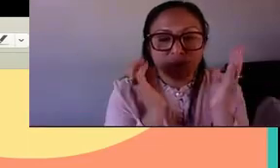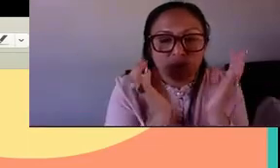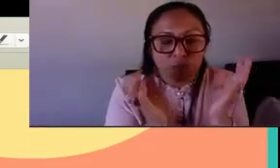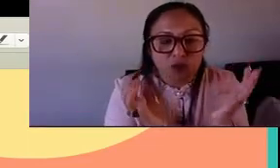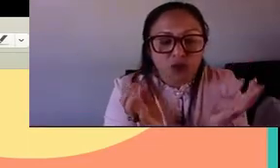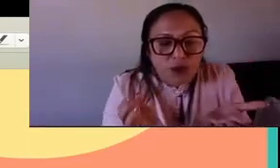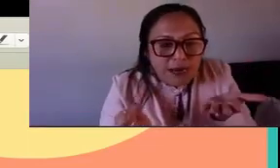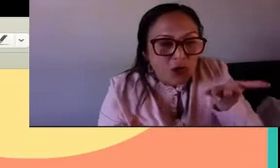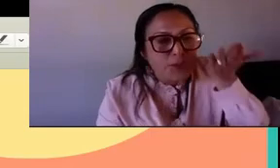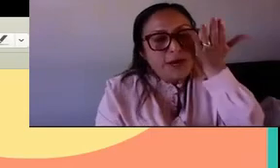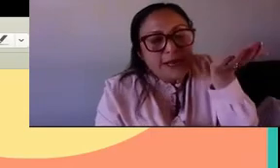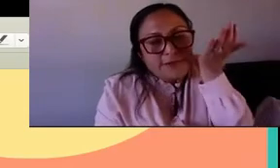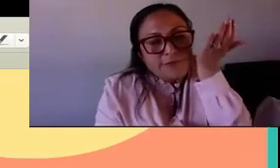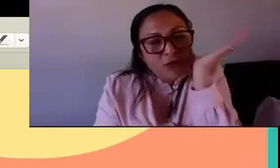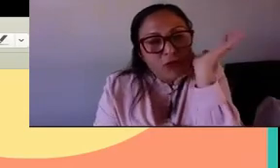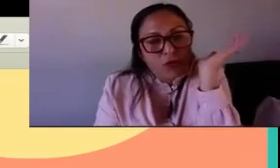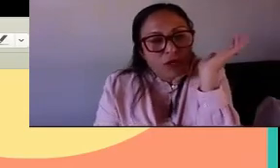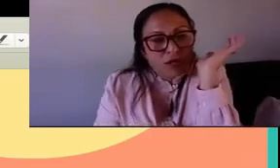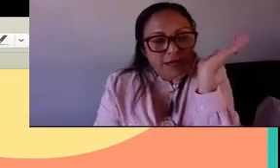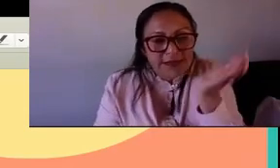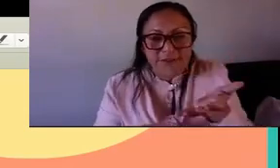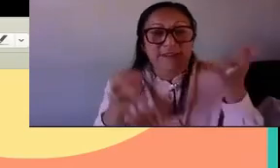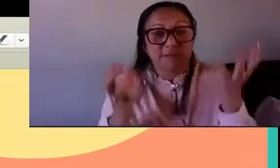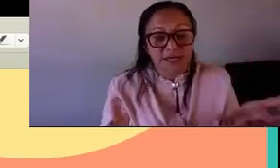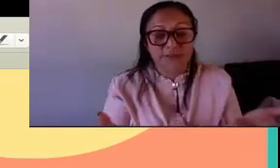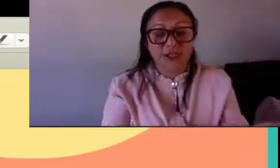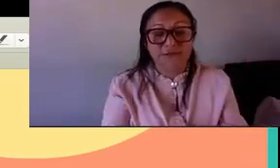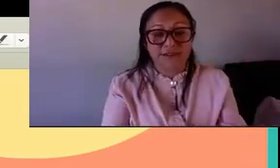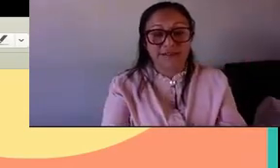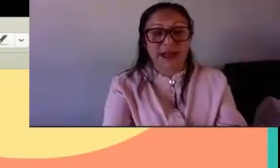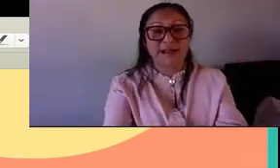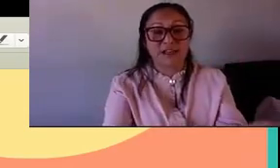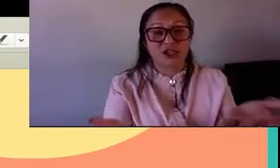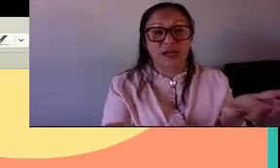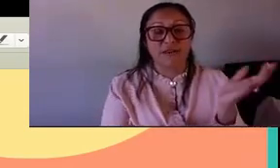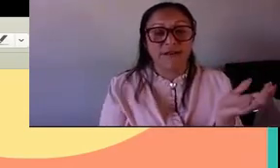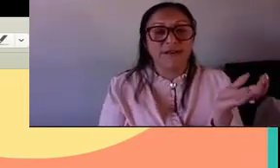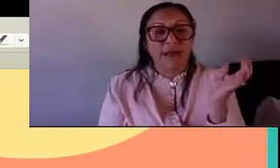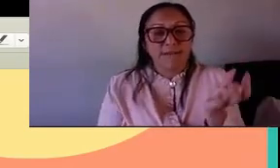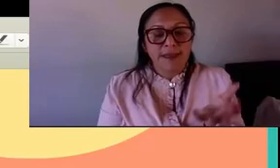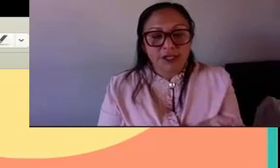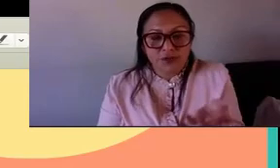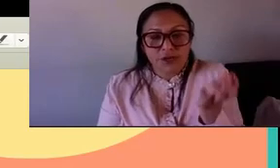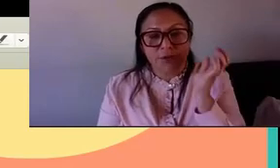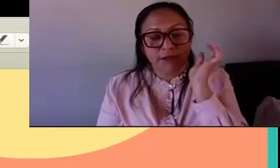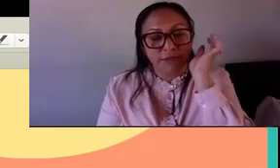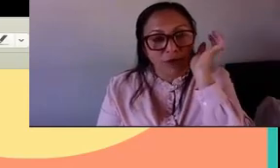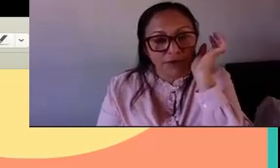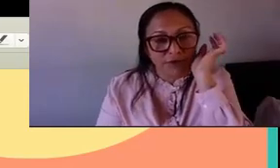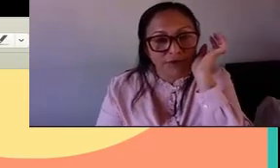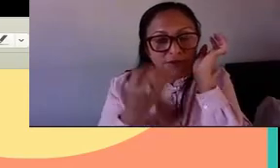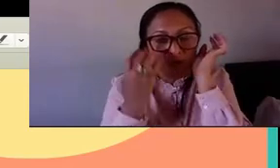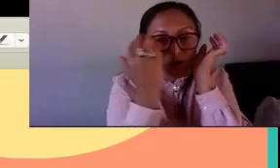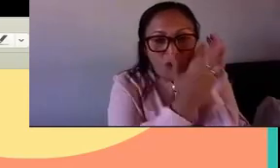sure you're bringing the food, like if it's, especially if it's a snack that the child loves, make sure that you're bringing the food up